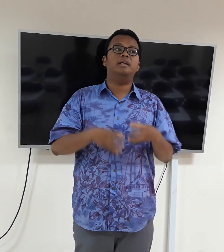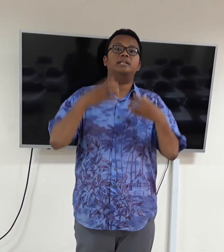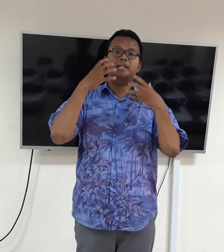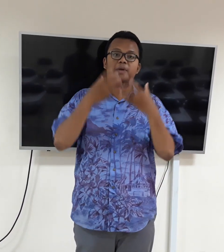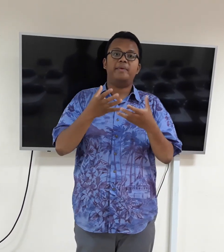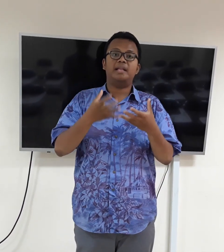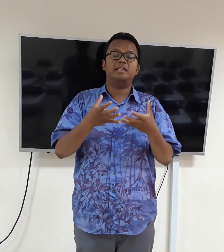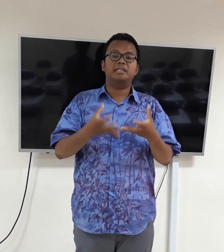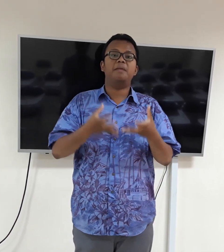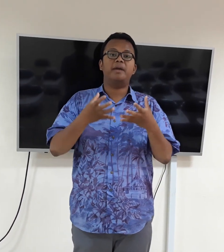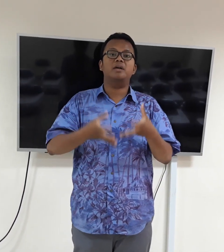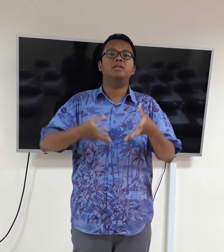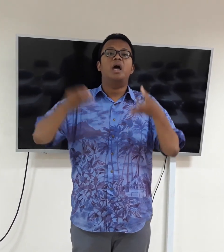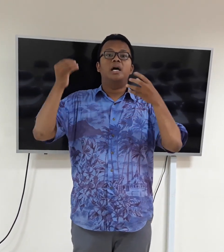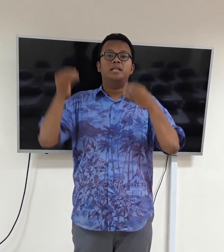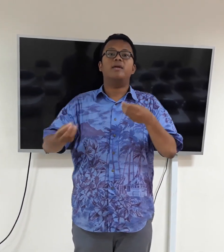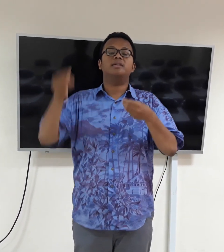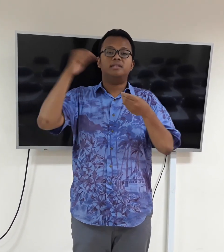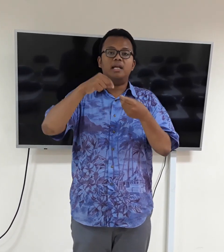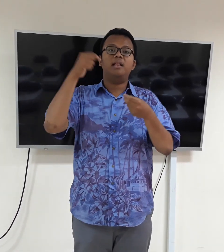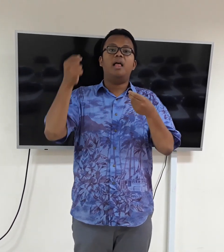the experimental design, because there are still